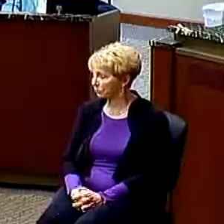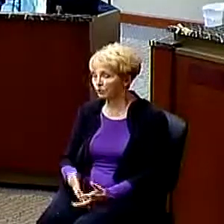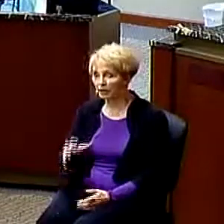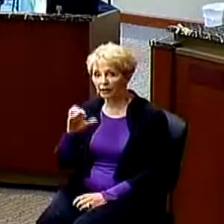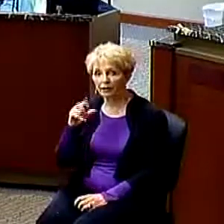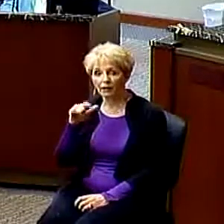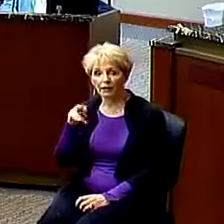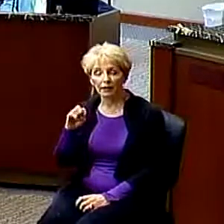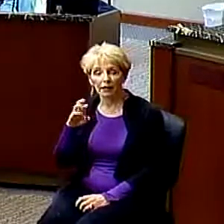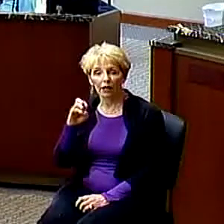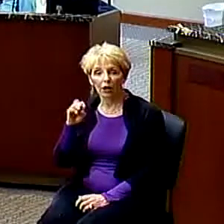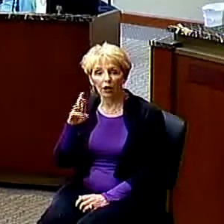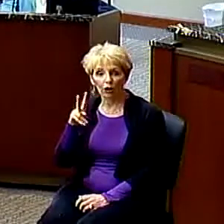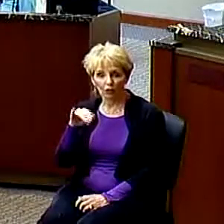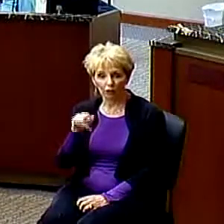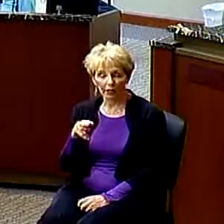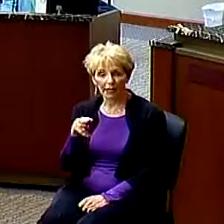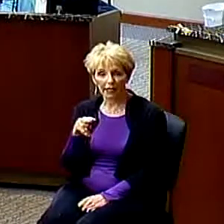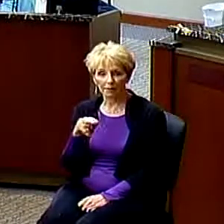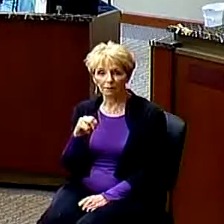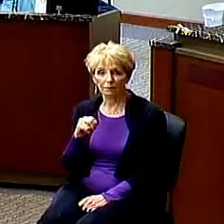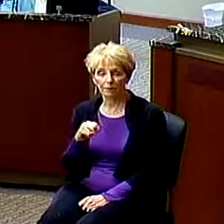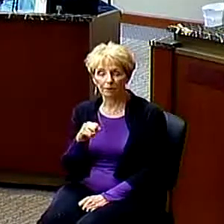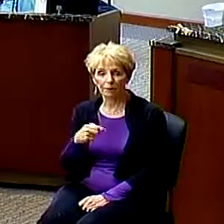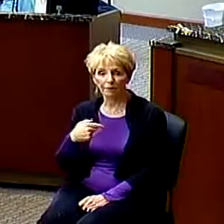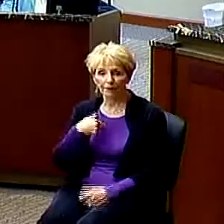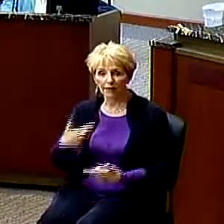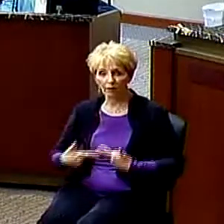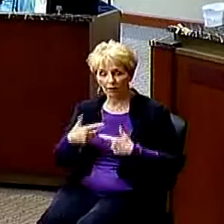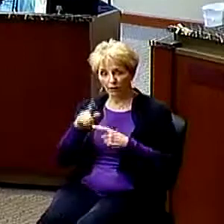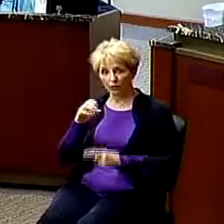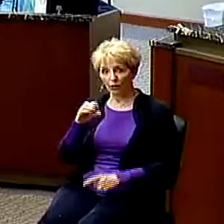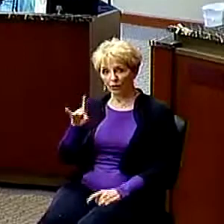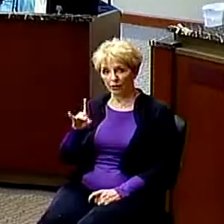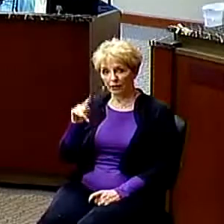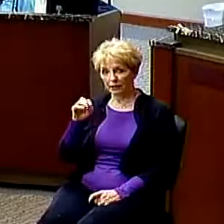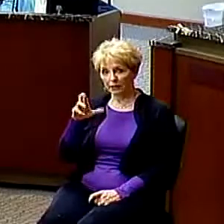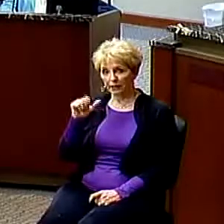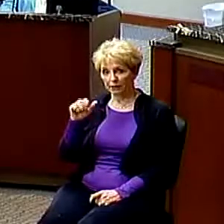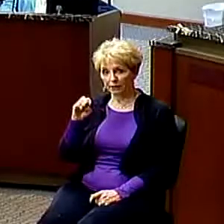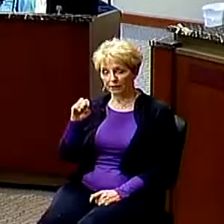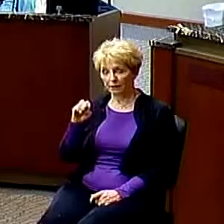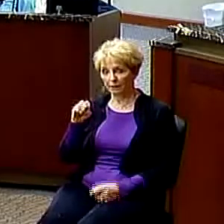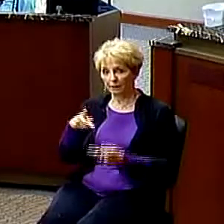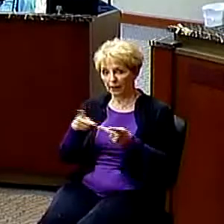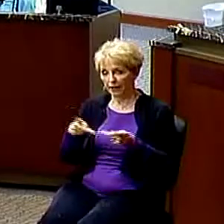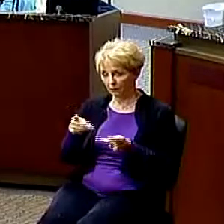I'm Caroline Irvin. I live at 108 Terrace Place, Morganton.